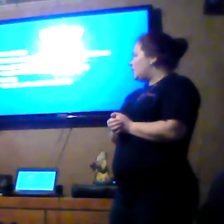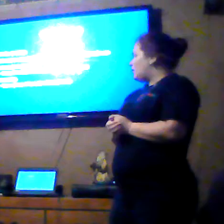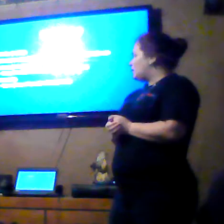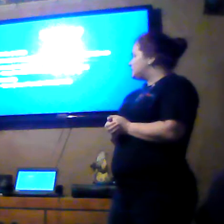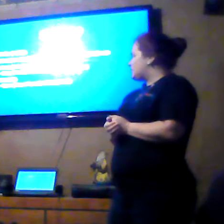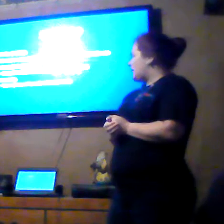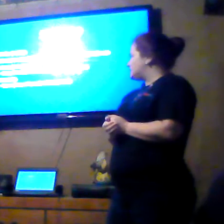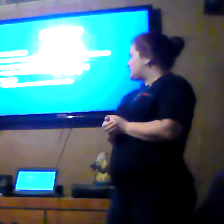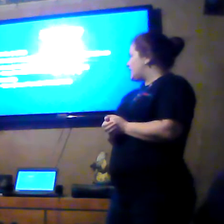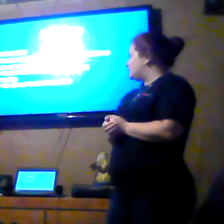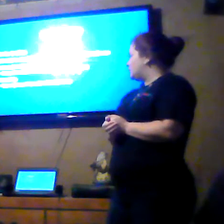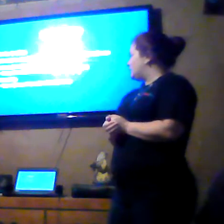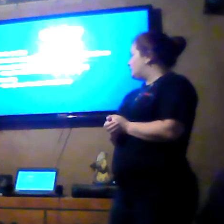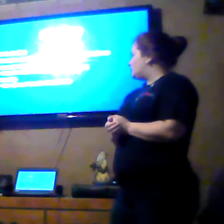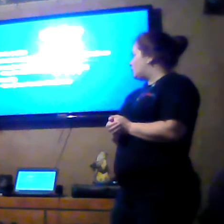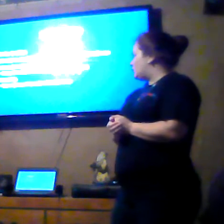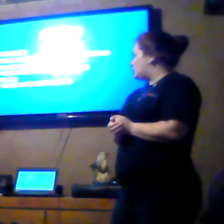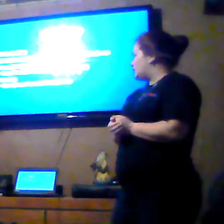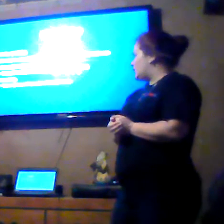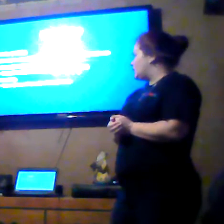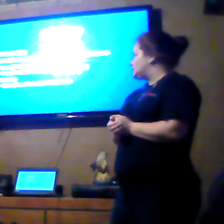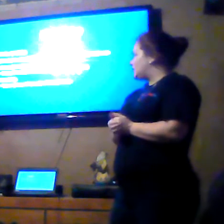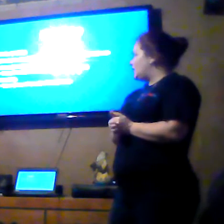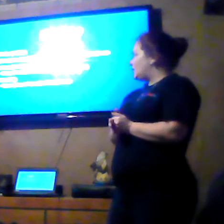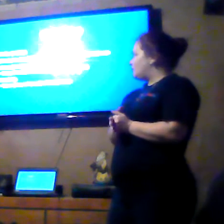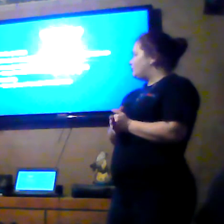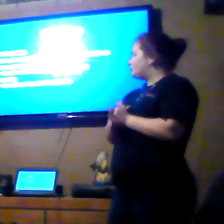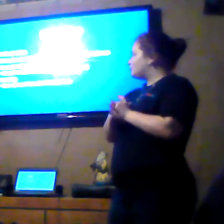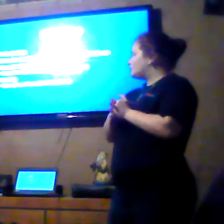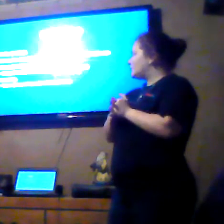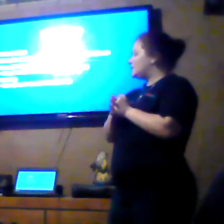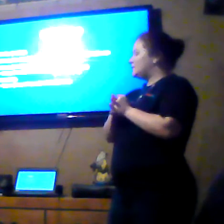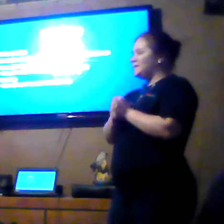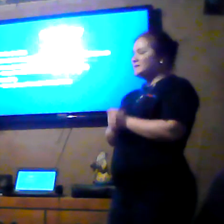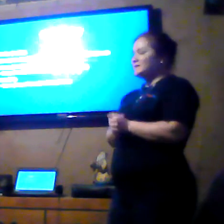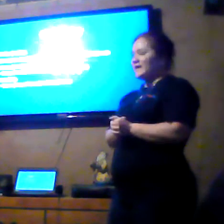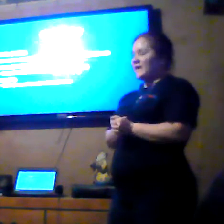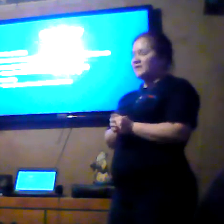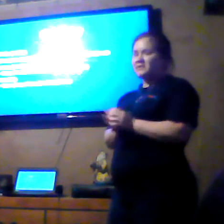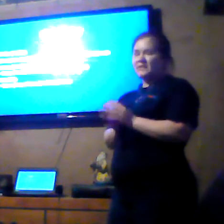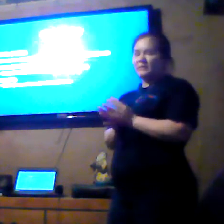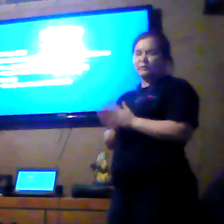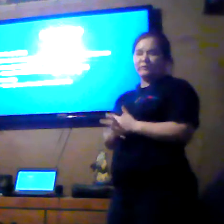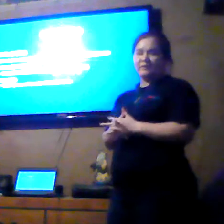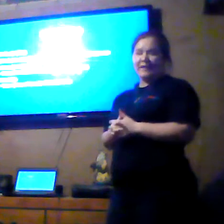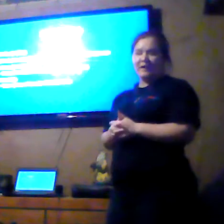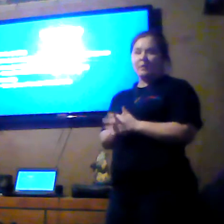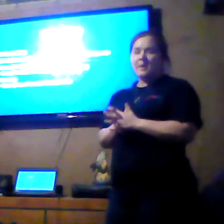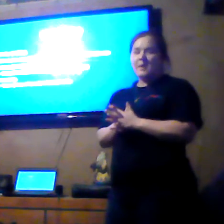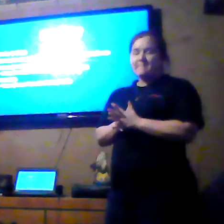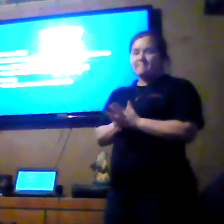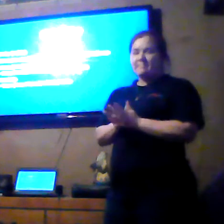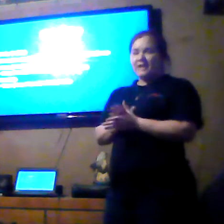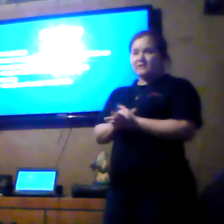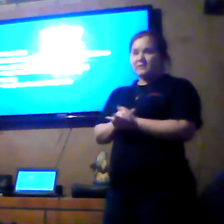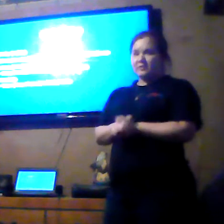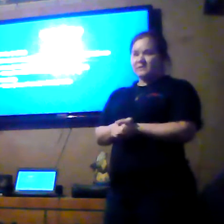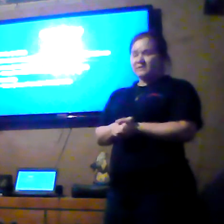chloramphenicol, tigecycline, and fluoroquinolones. These medications have been proven to help, but there is